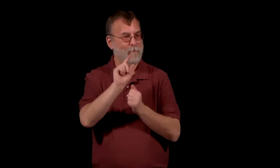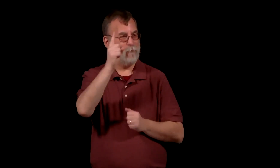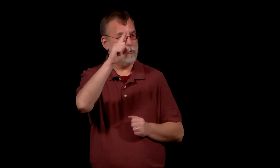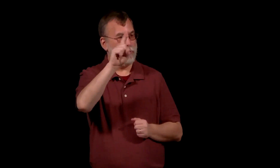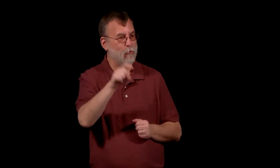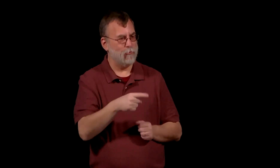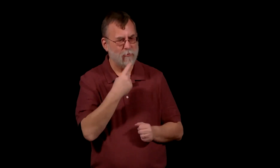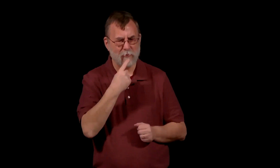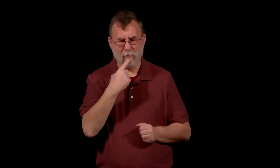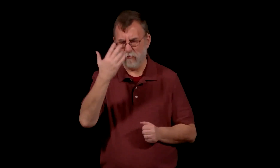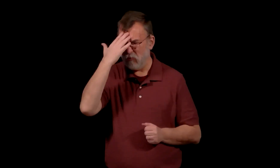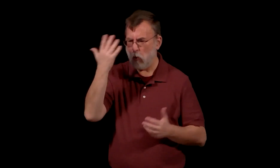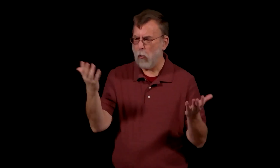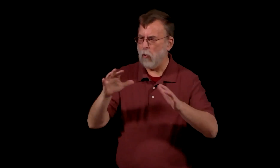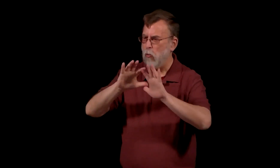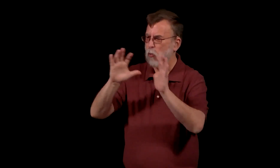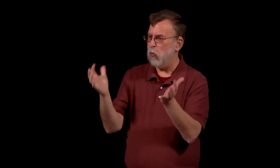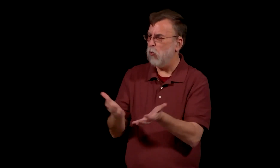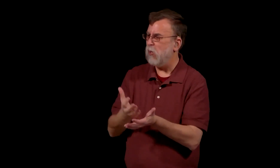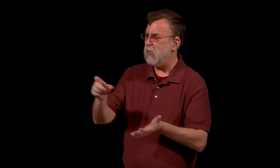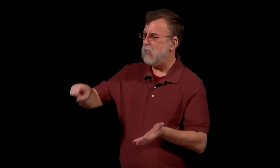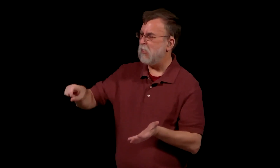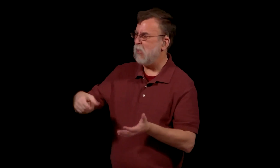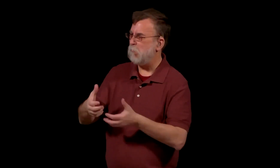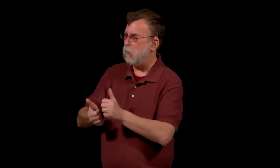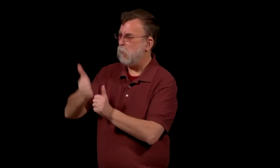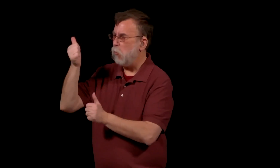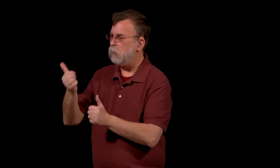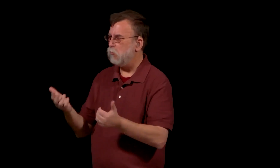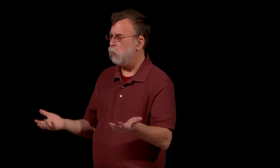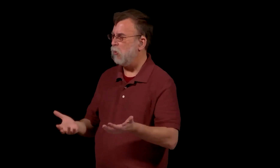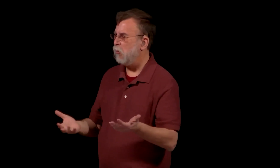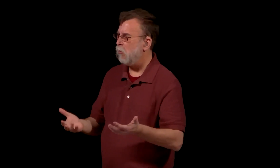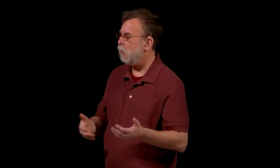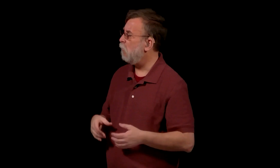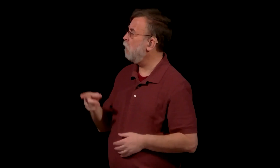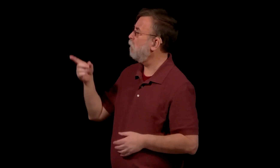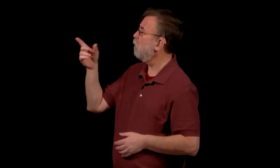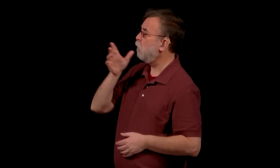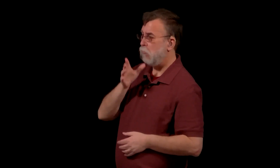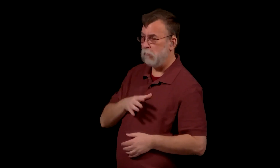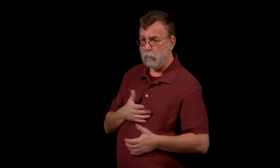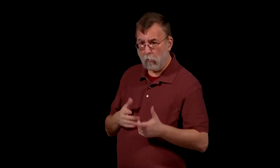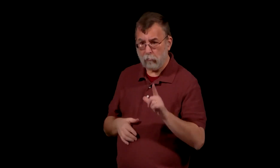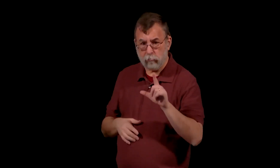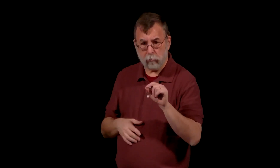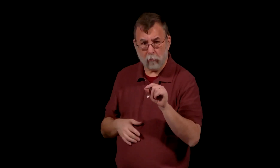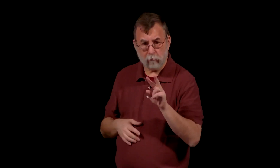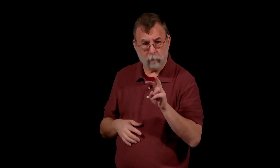There's two old, a couple, and the man asks, do you know what the world needs more